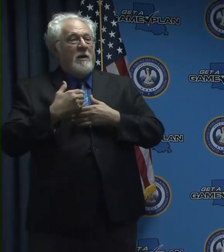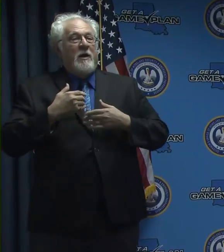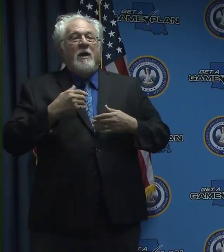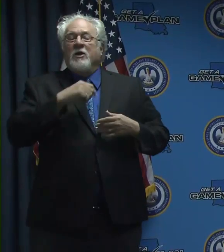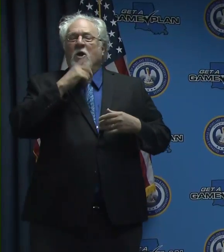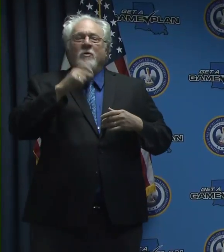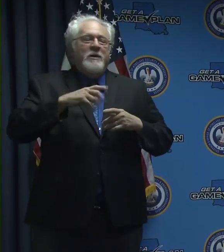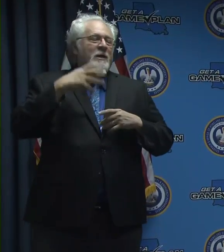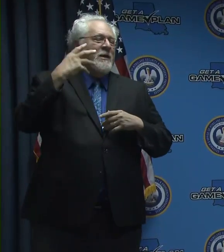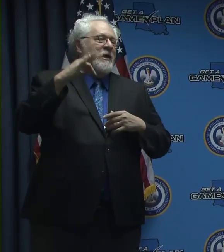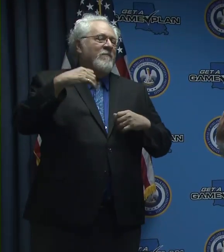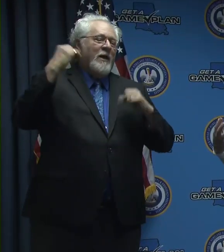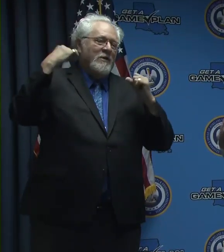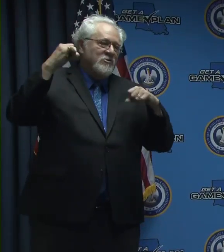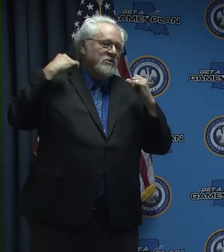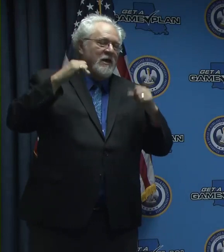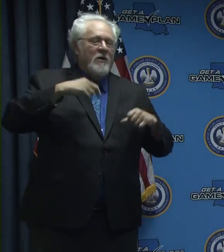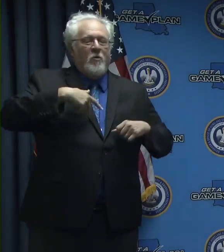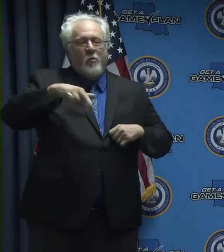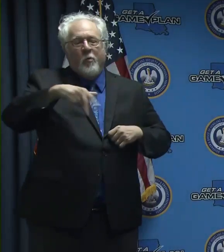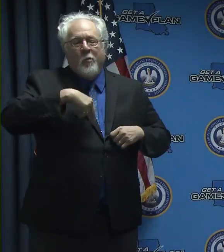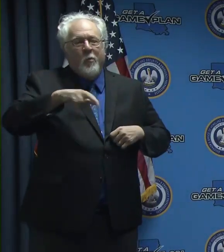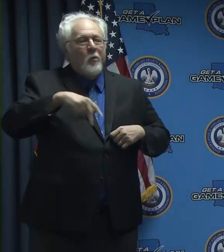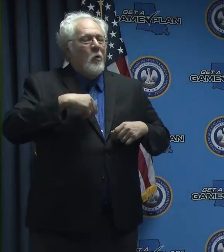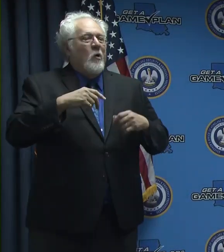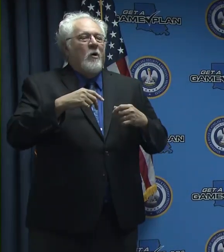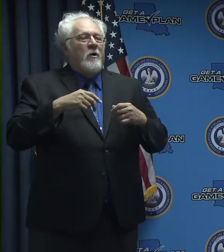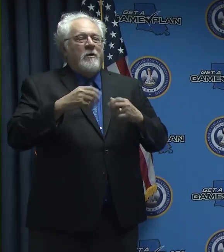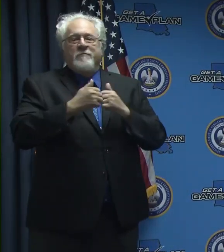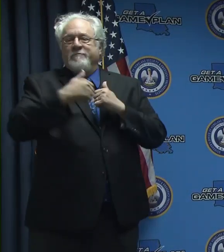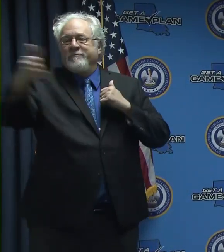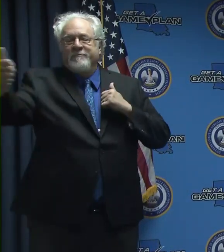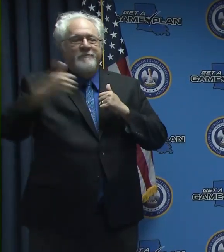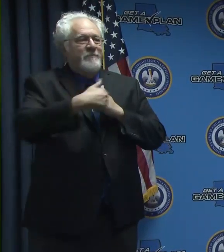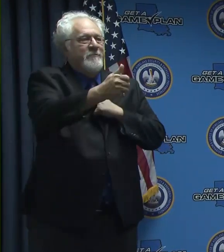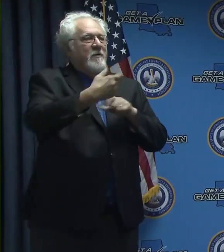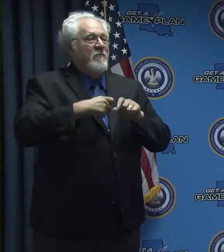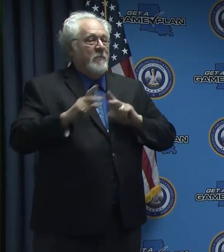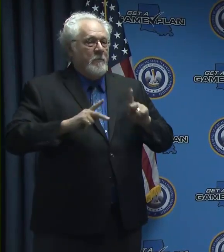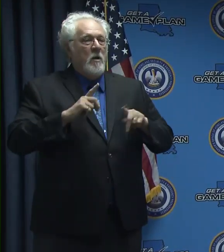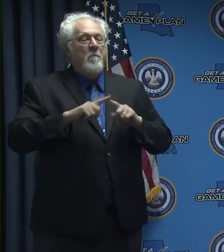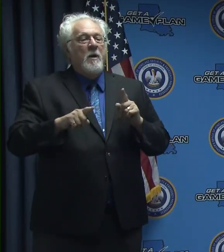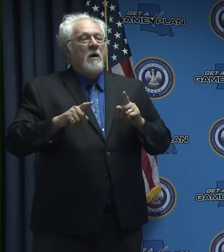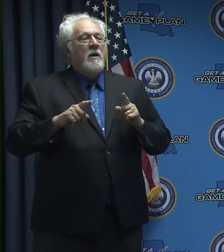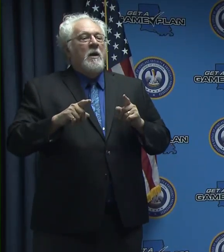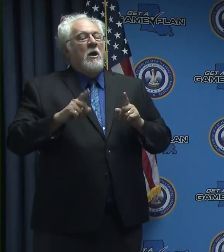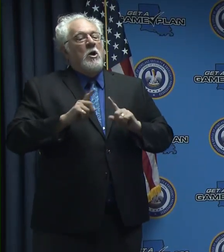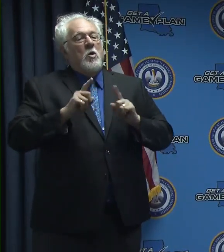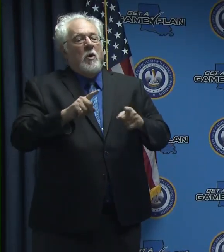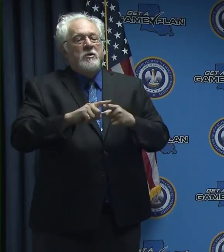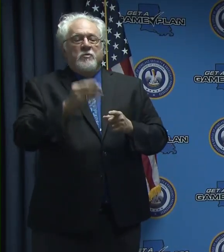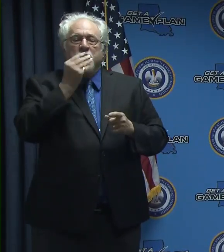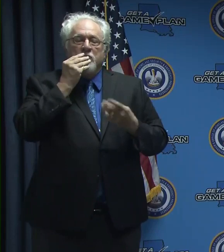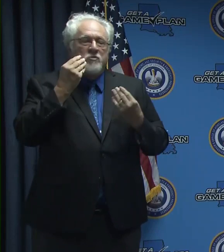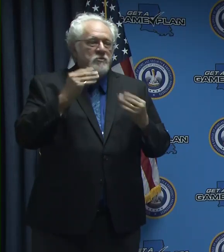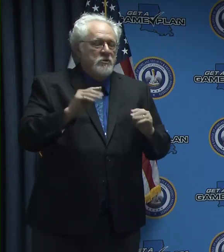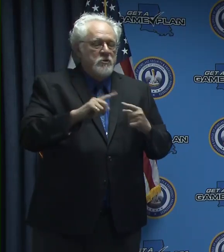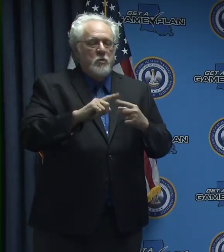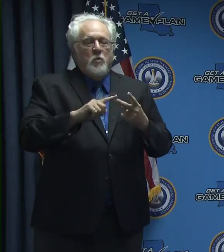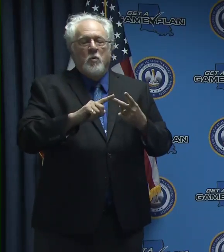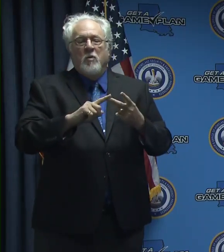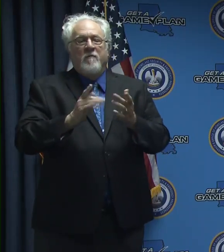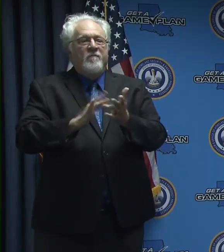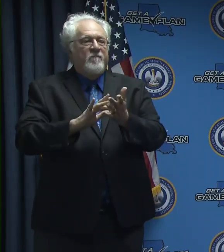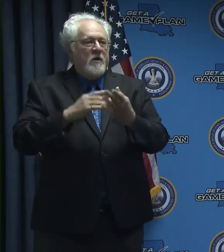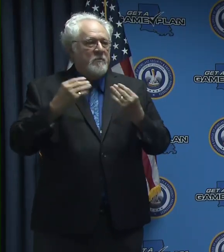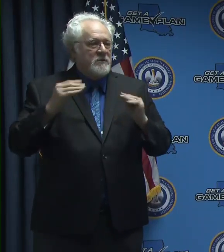out exercising and you're going to be a long distance from other individuals. But when you're making those essential trips to the grocery store or to the